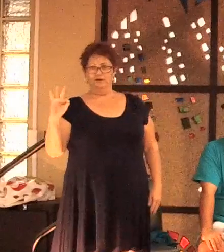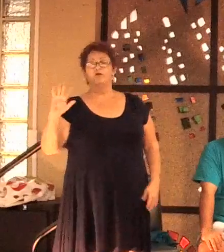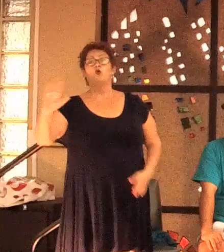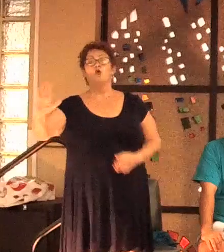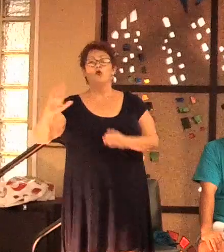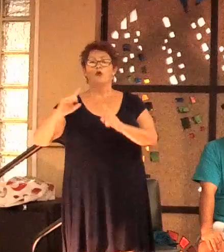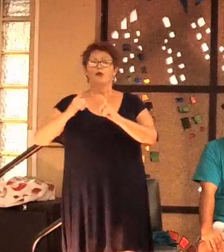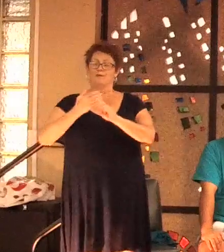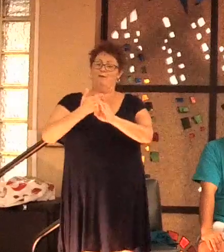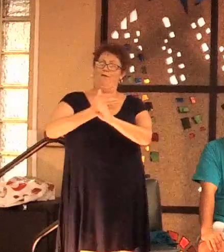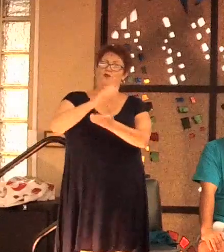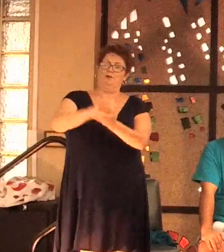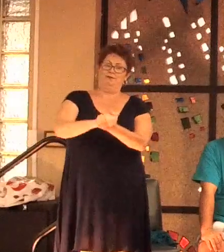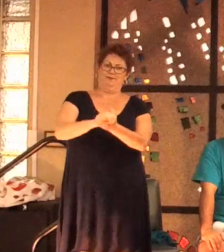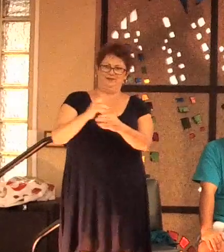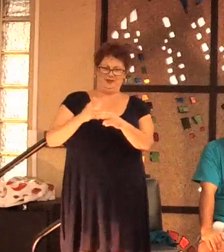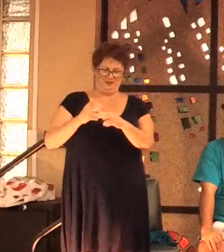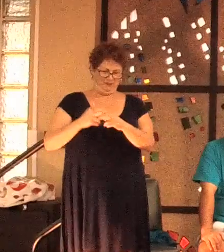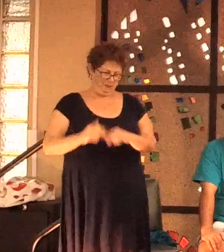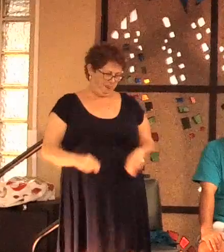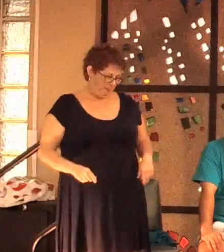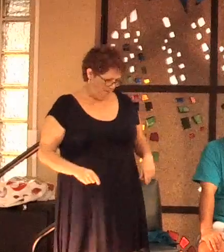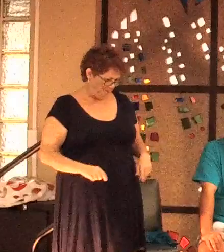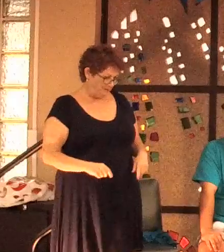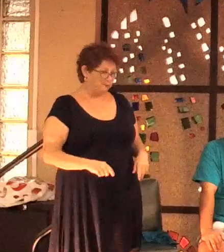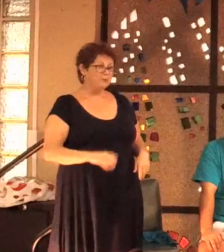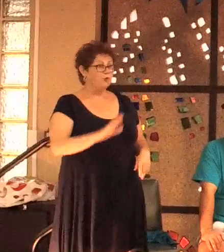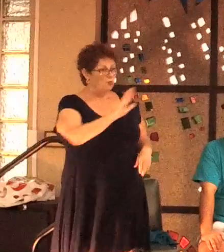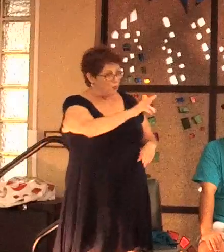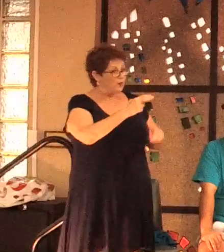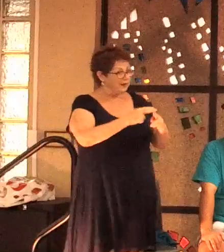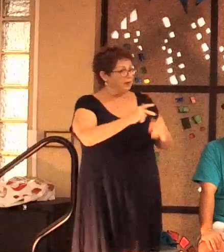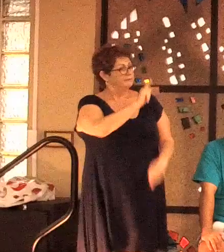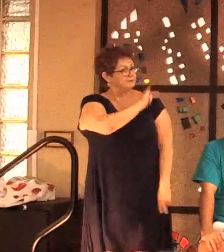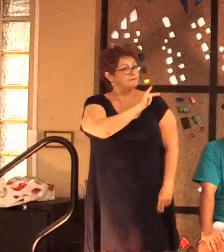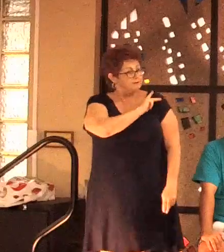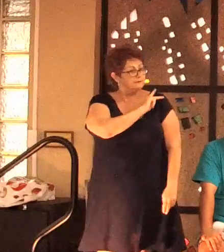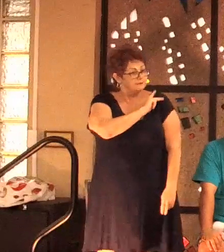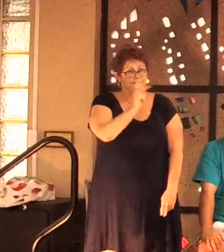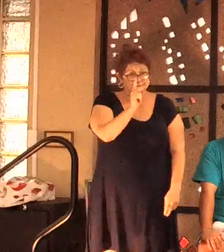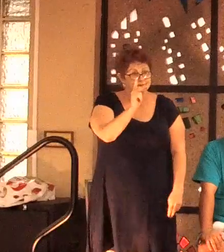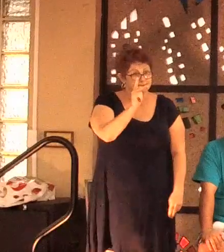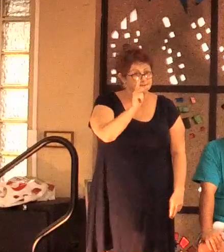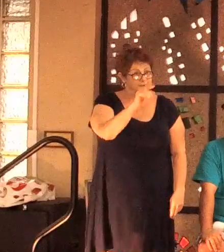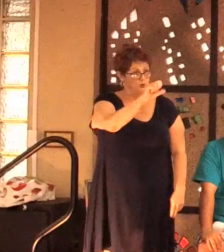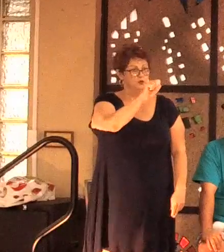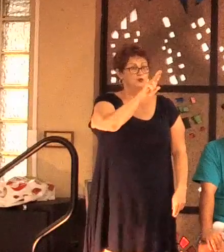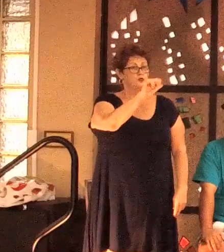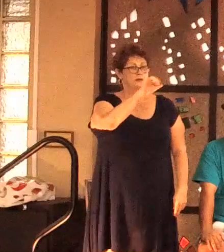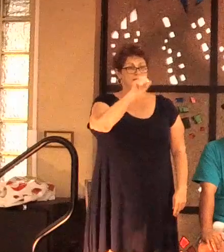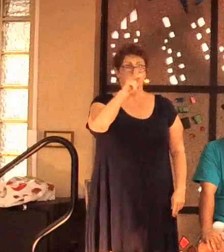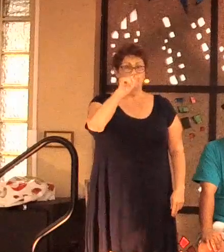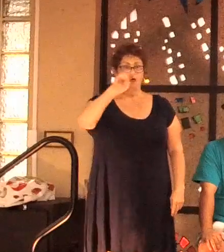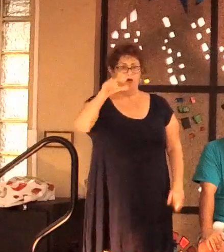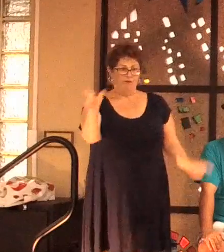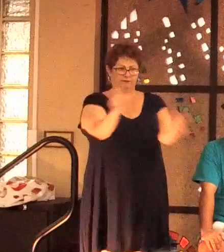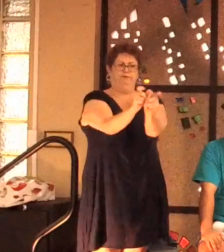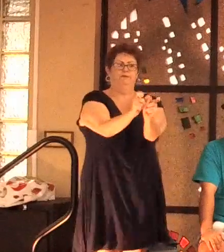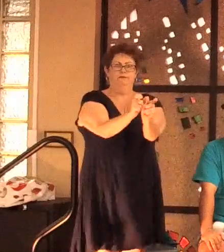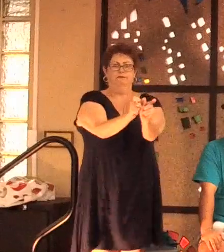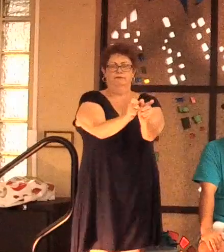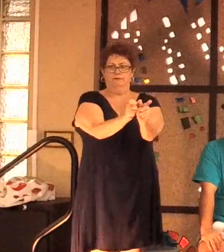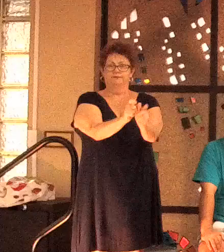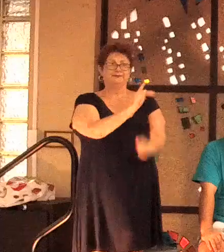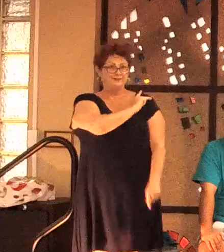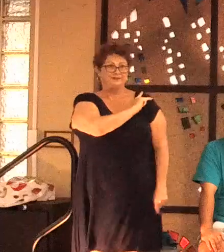with an F. Okay? Before she was married, that was her name. Your name is Susie with a K.